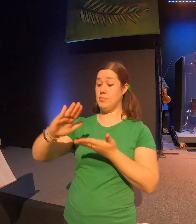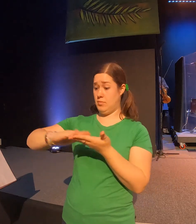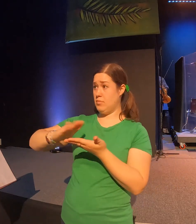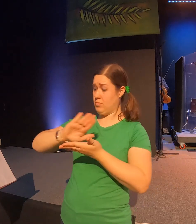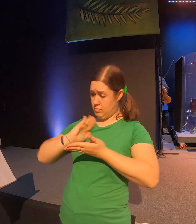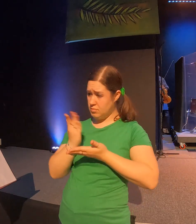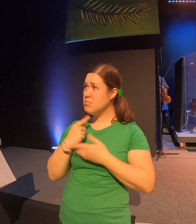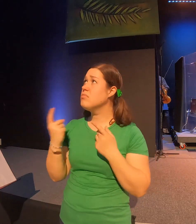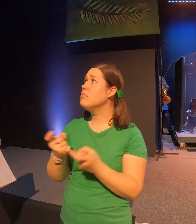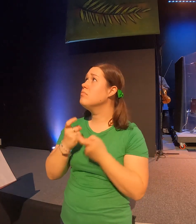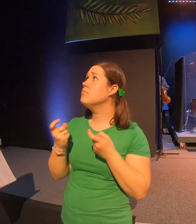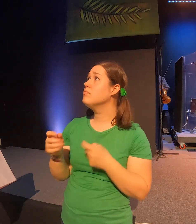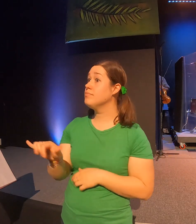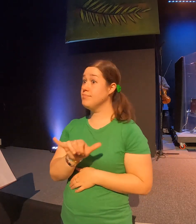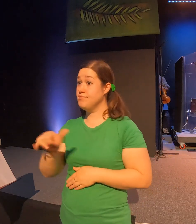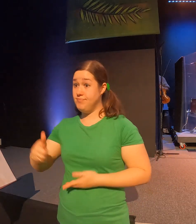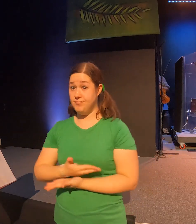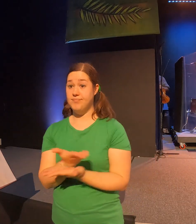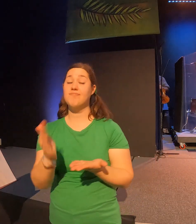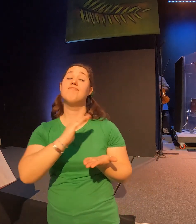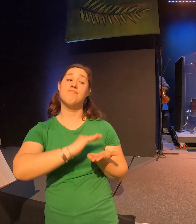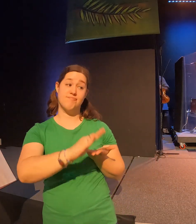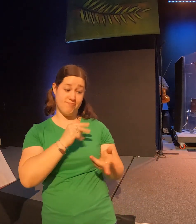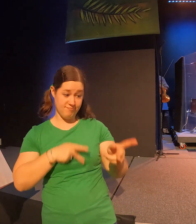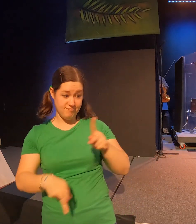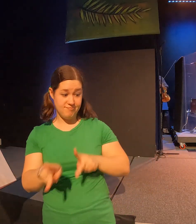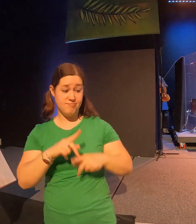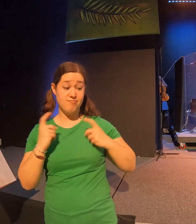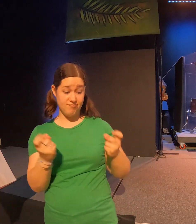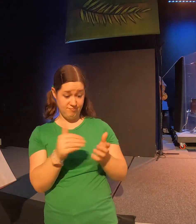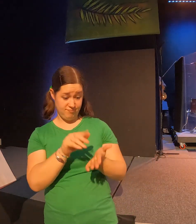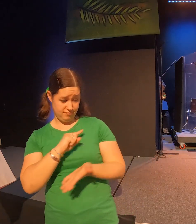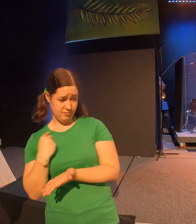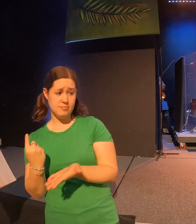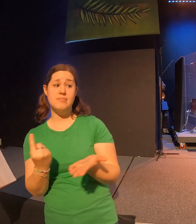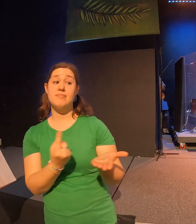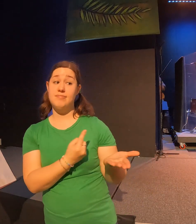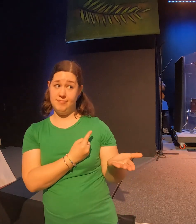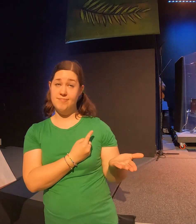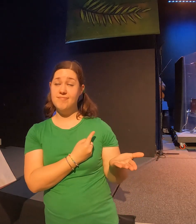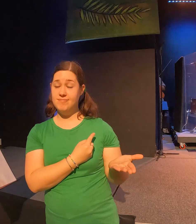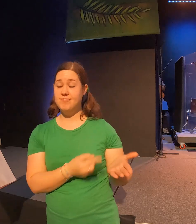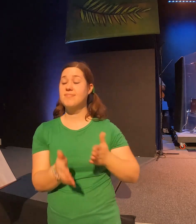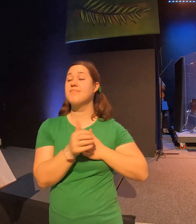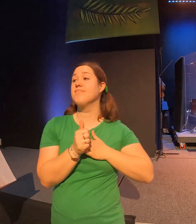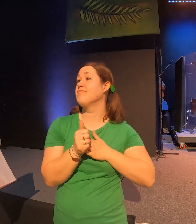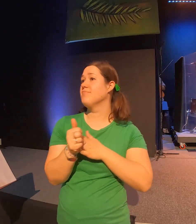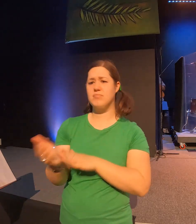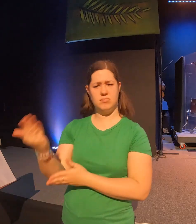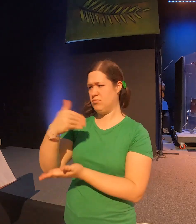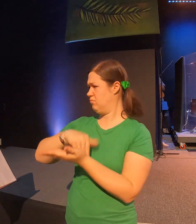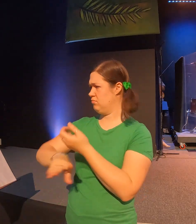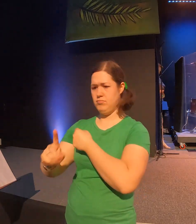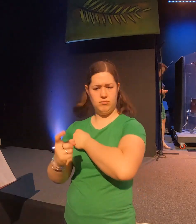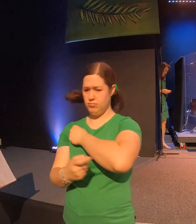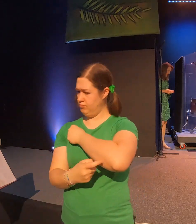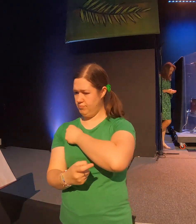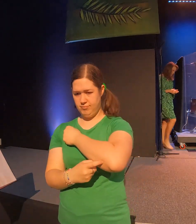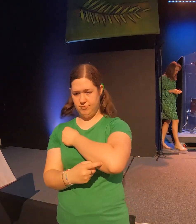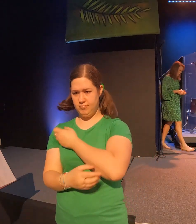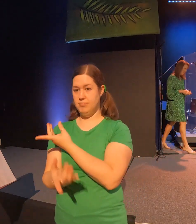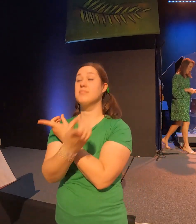and forgive us our trespasses, as we forgive those who trespass against us. And lead us not